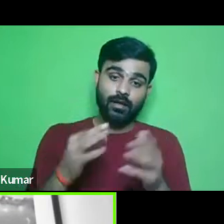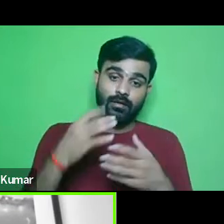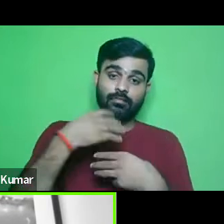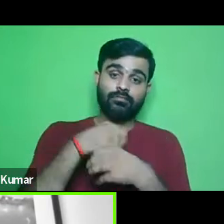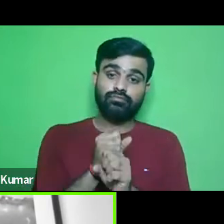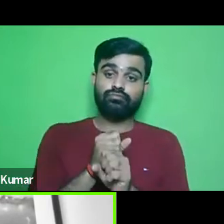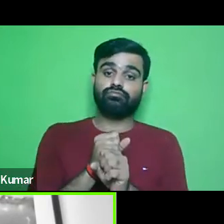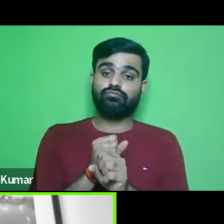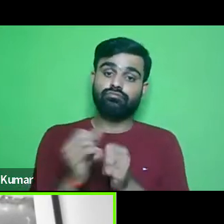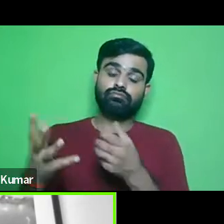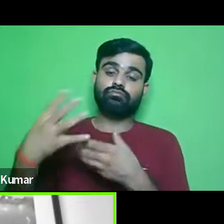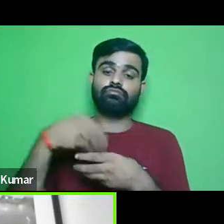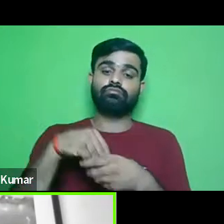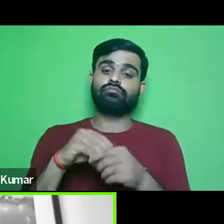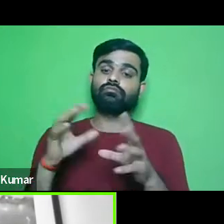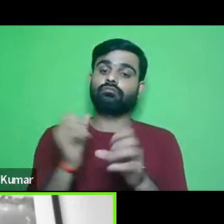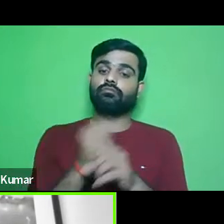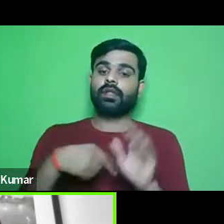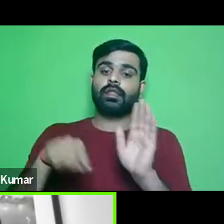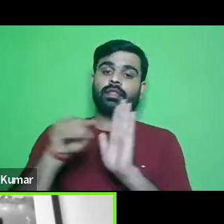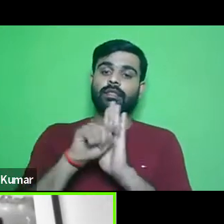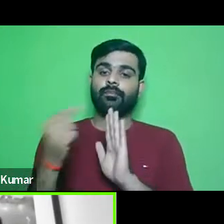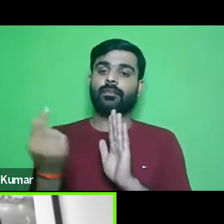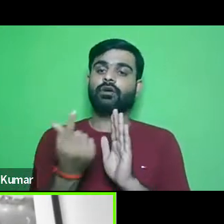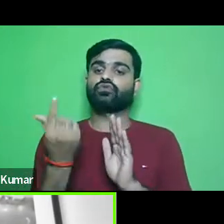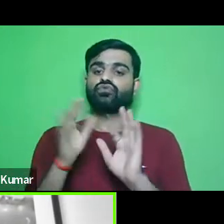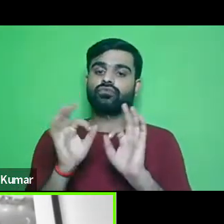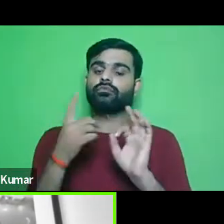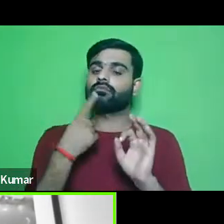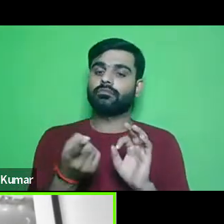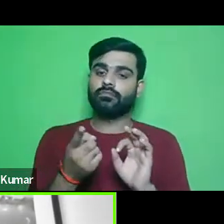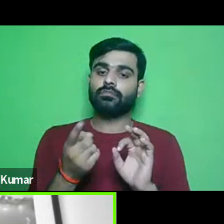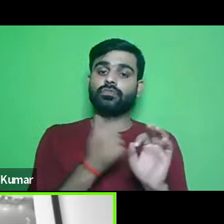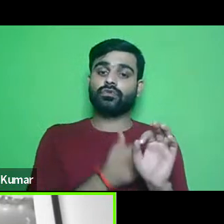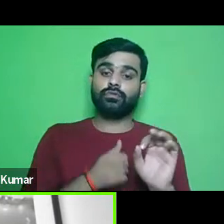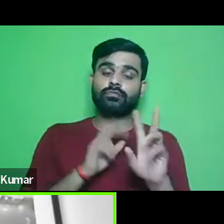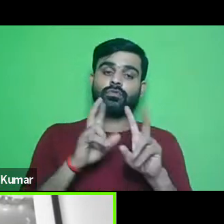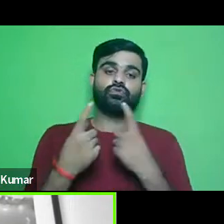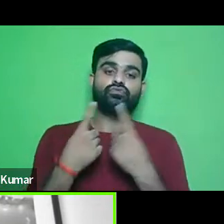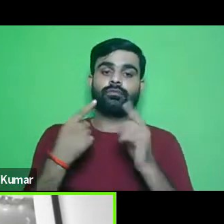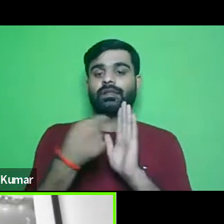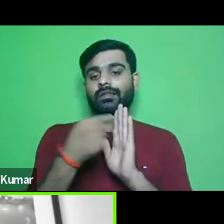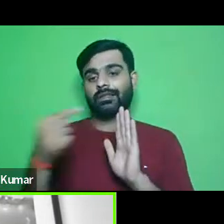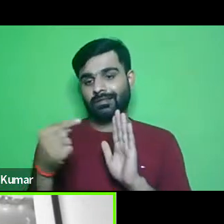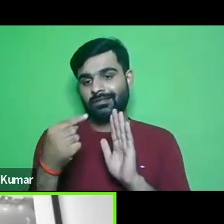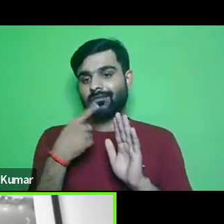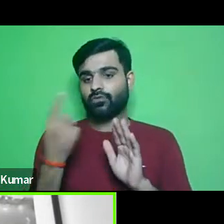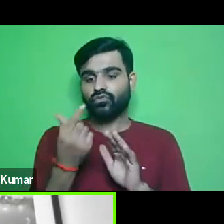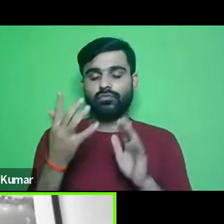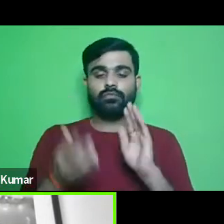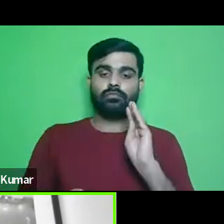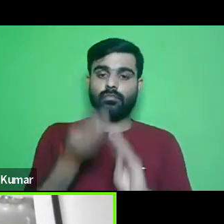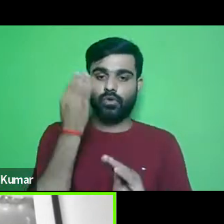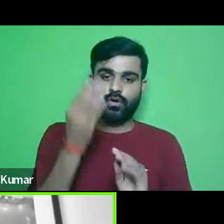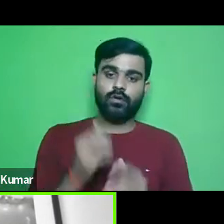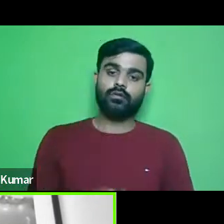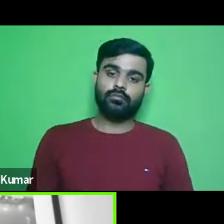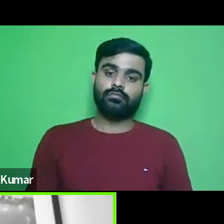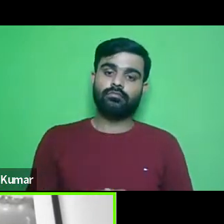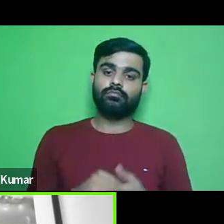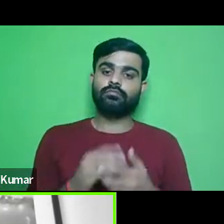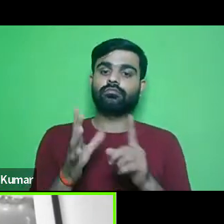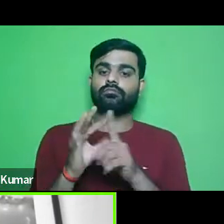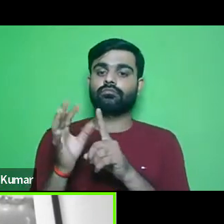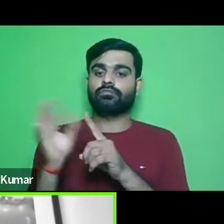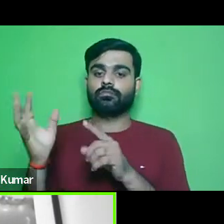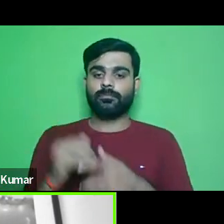that it's not influencing your algorithm in a negative manner. And that I think is, your outcome in a negative manner. And that I think is very much a prudent thing